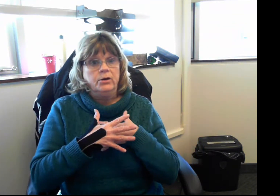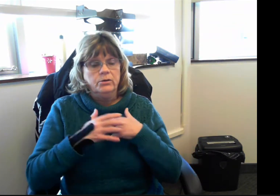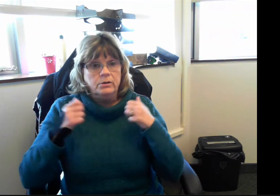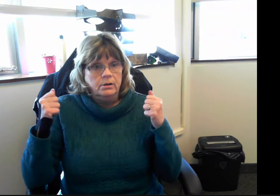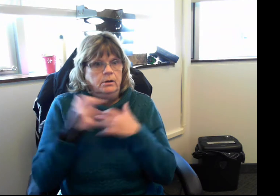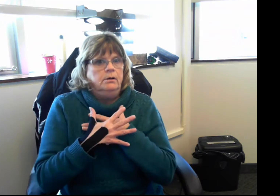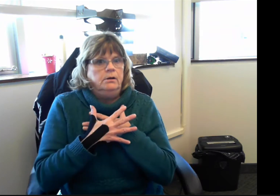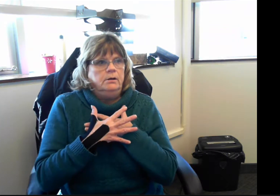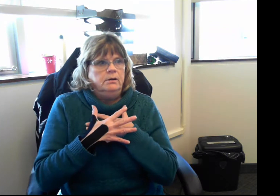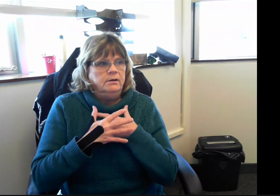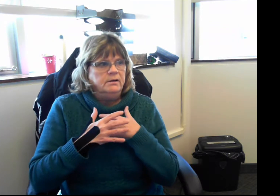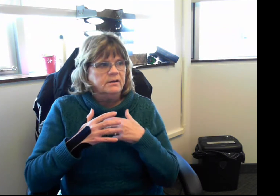scared,